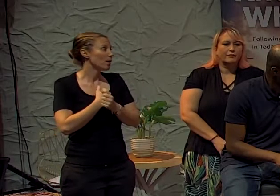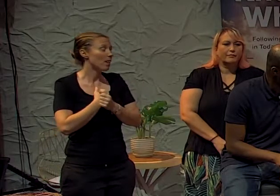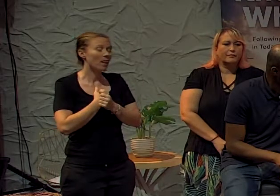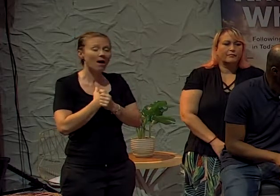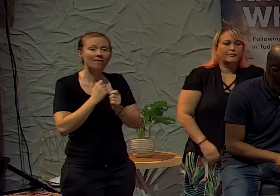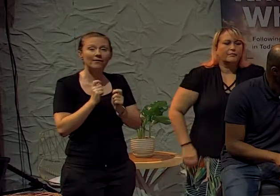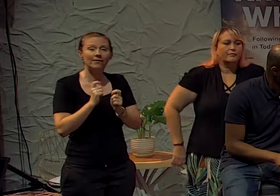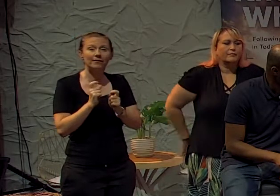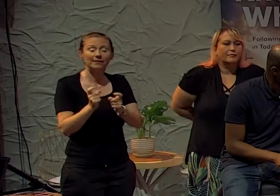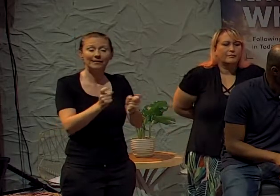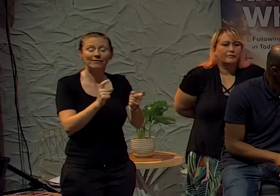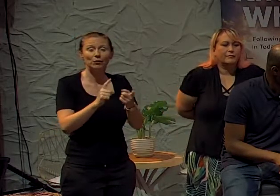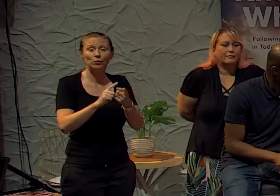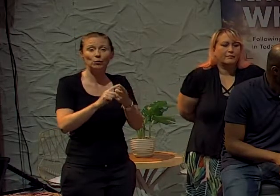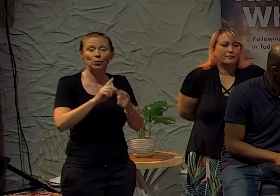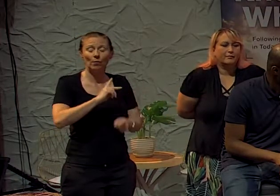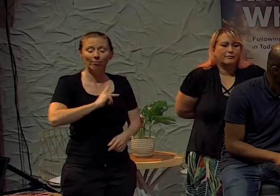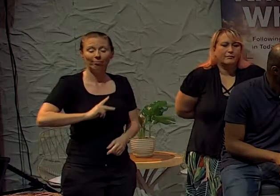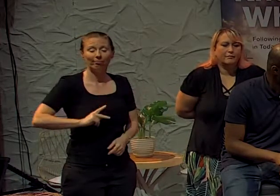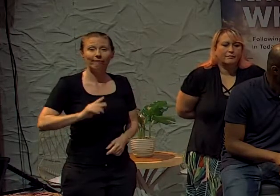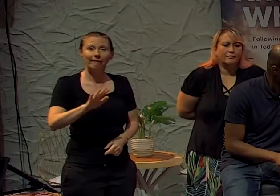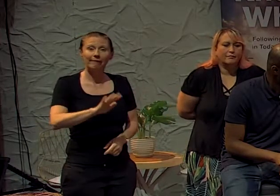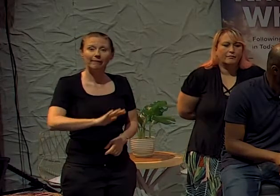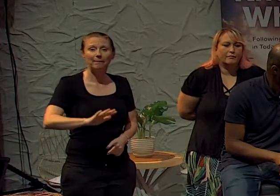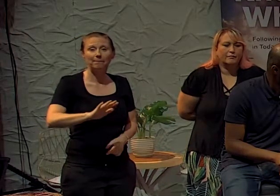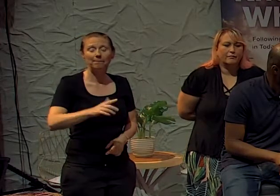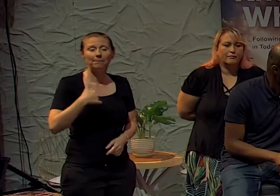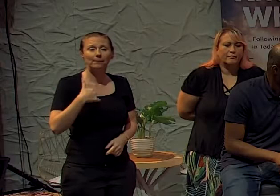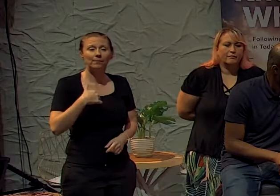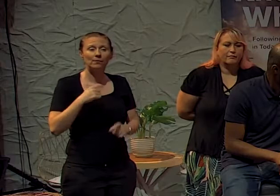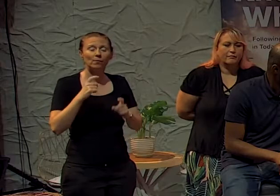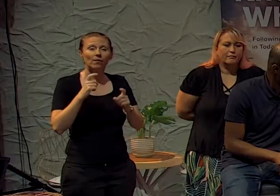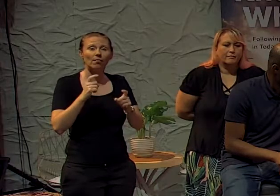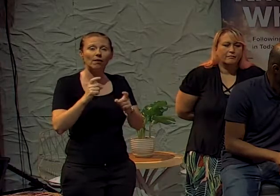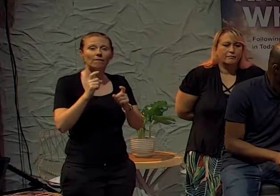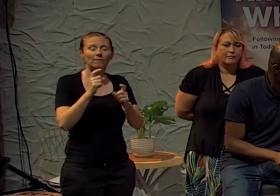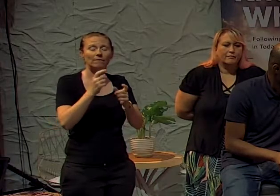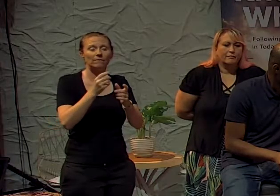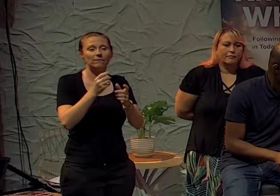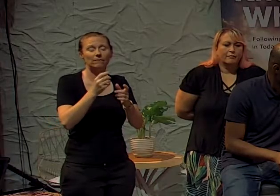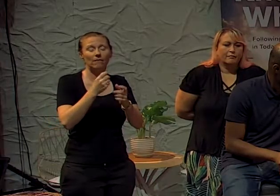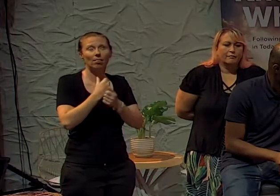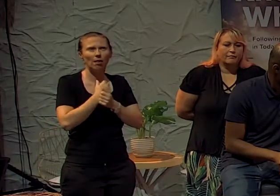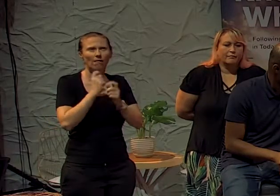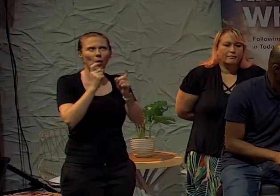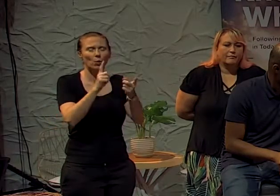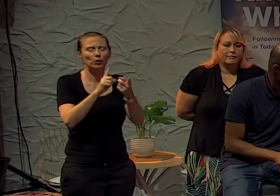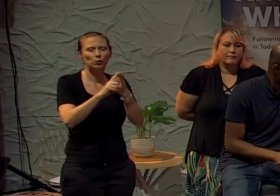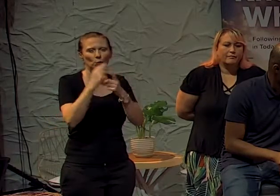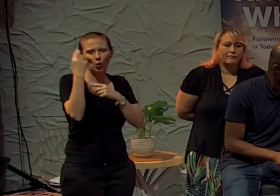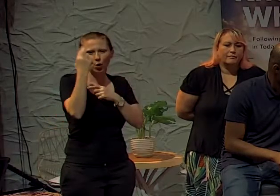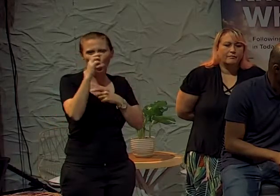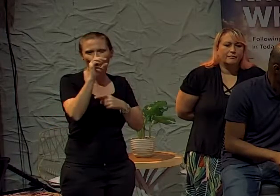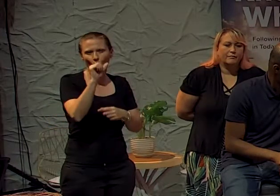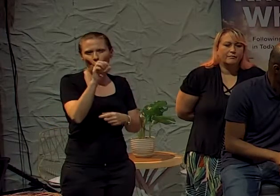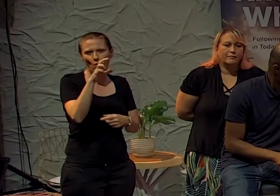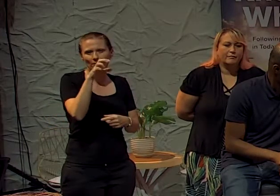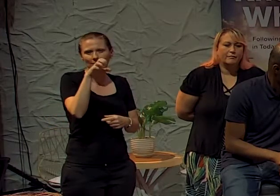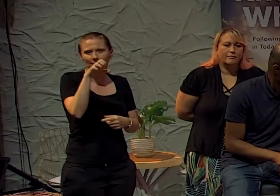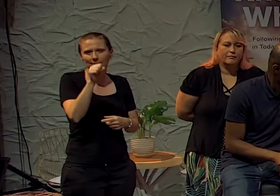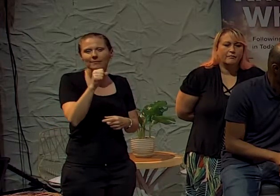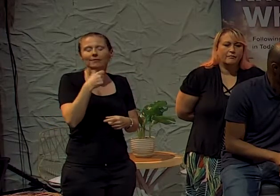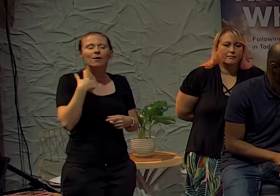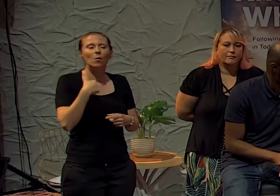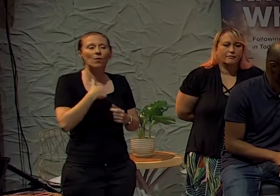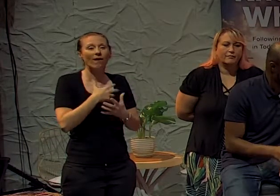giving to the kingdom. We love giving to causes, and we get a lot of joy in